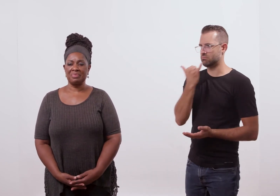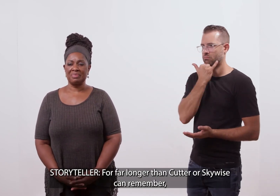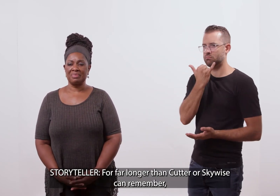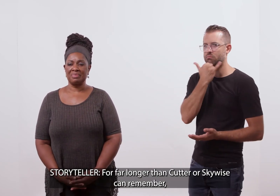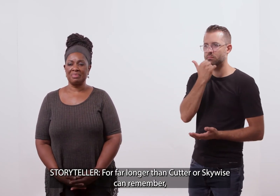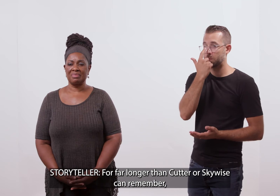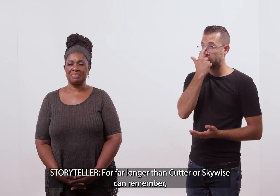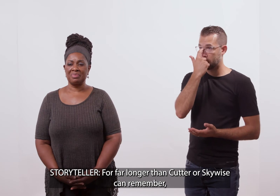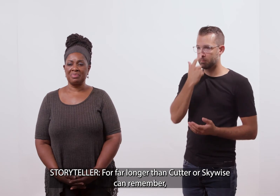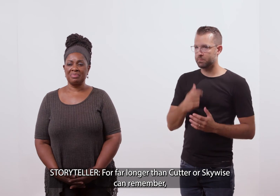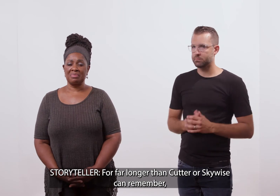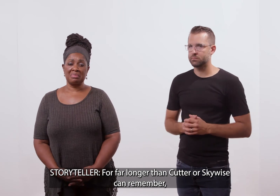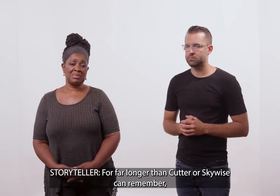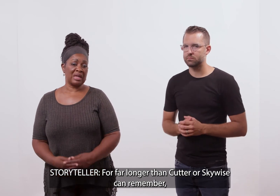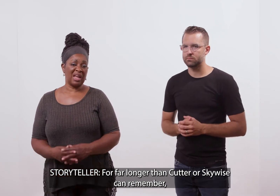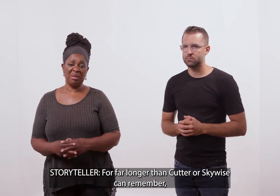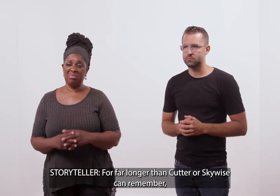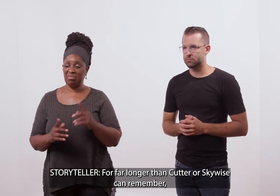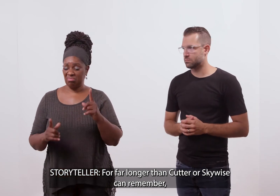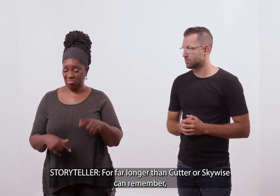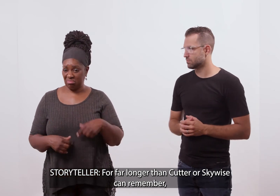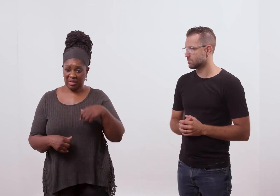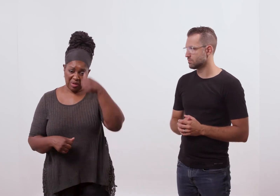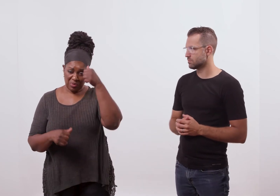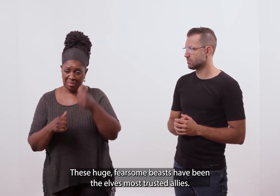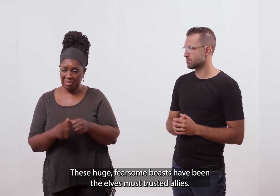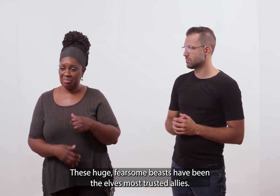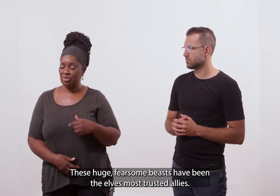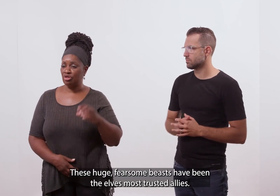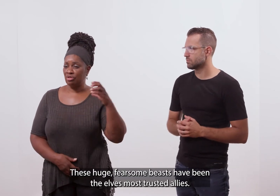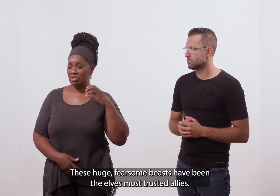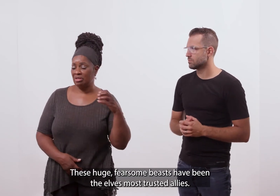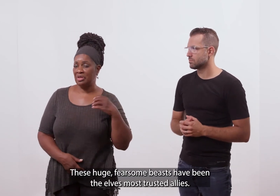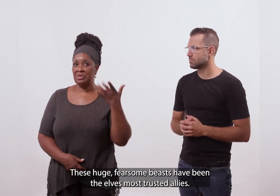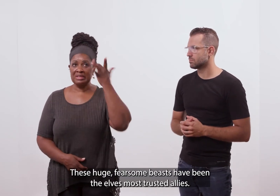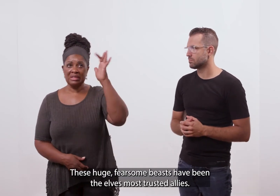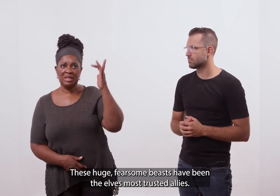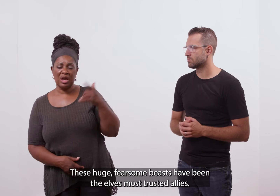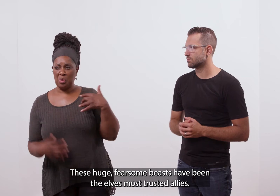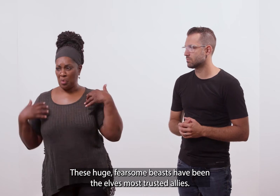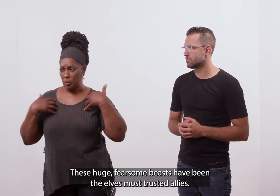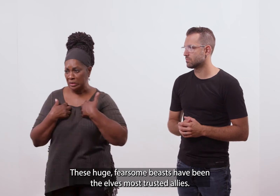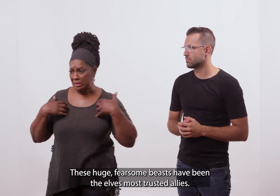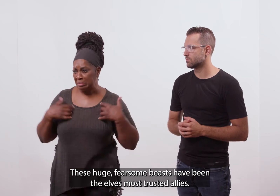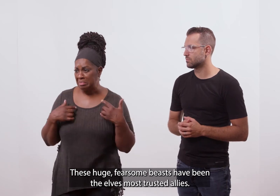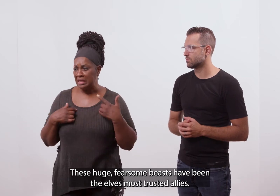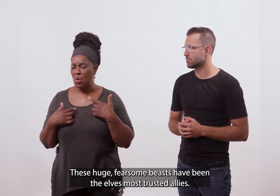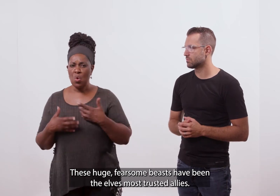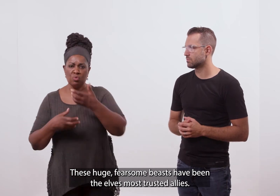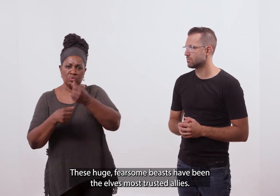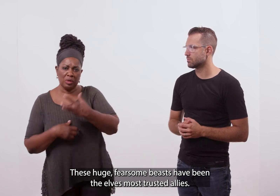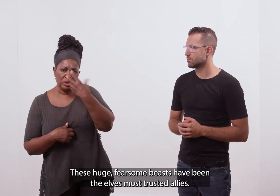For far longer than Cutter or Skywise can remember, these huge, fearsome beasts have been the elves' most